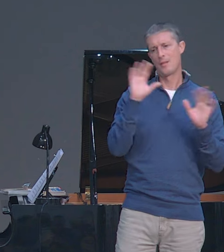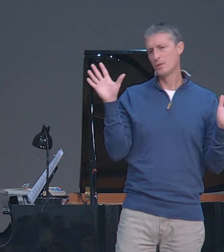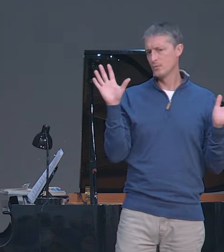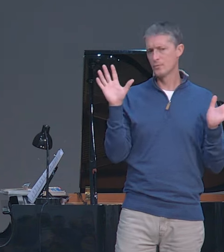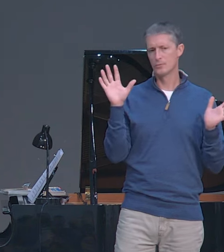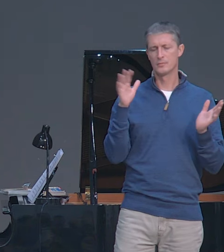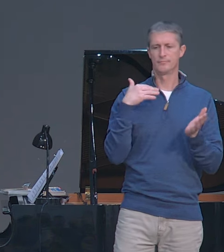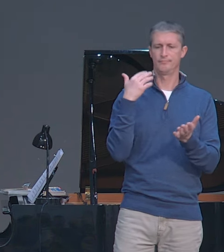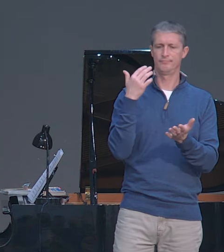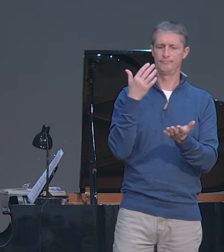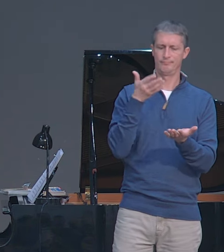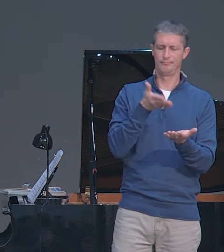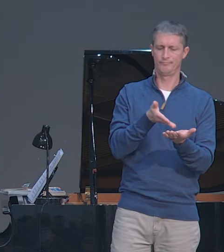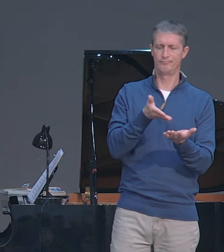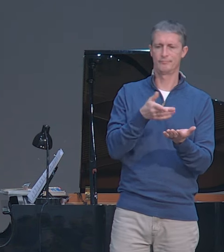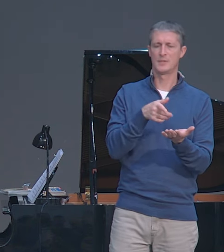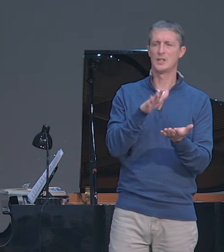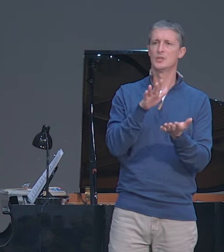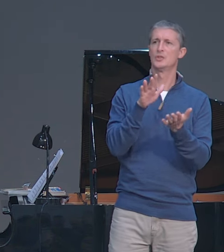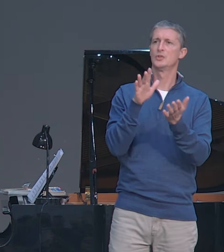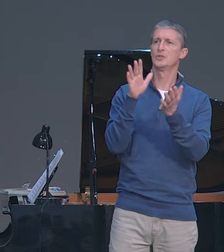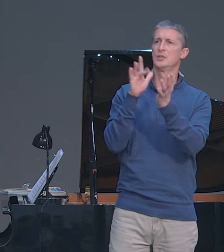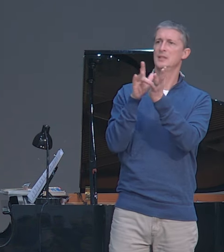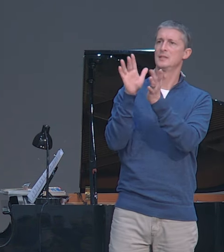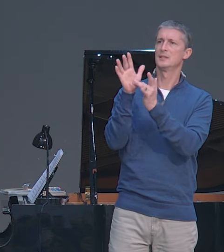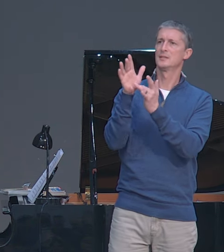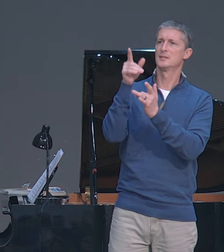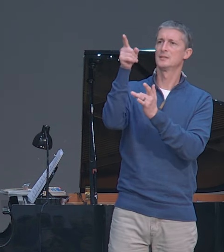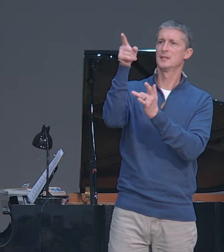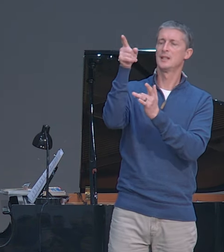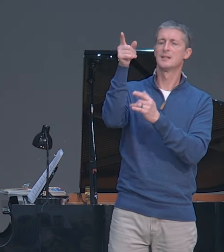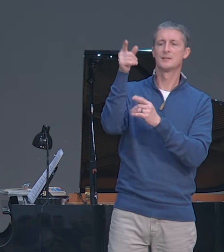being God, it's amazing how many people miss it.